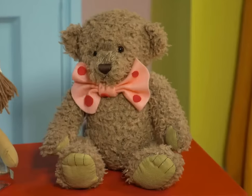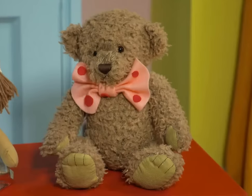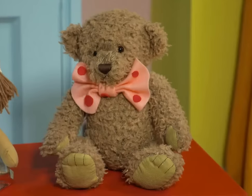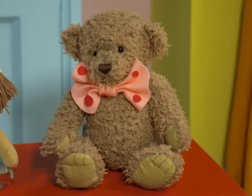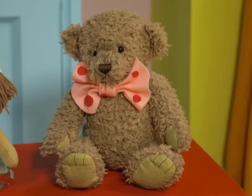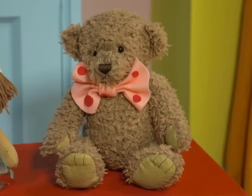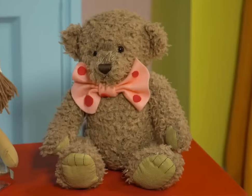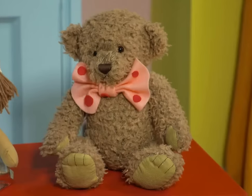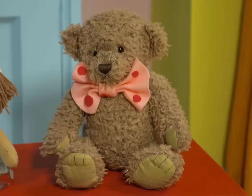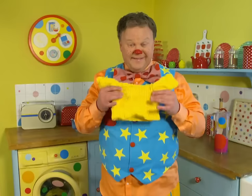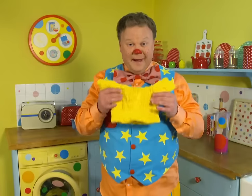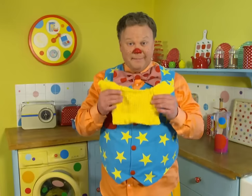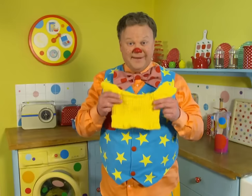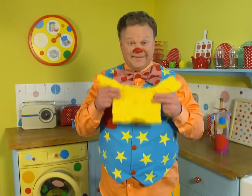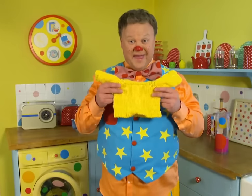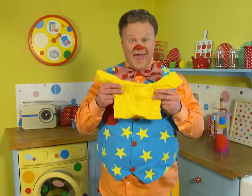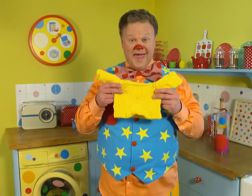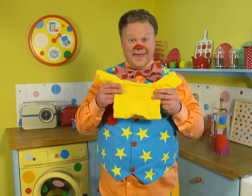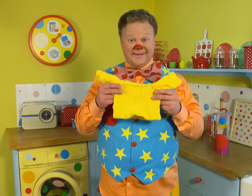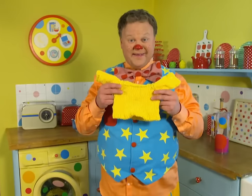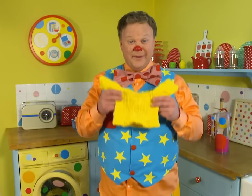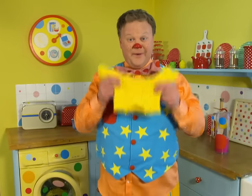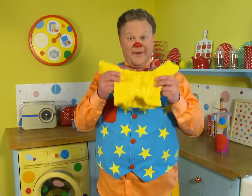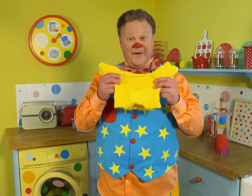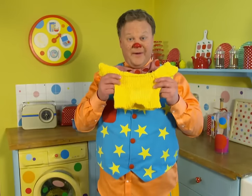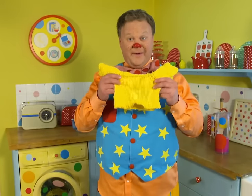aha! Tumble Ted! Woohoo!